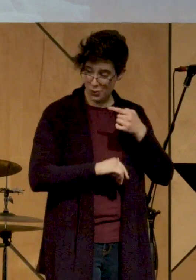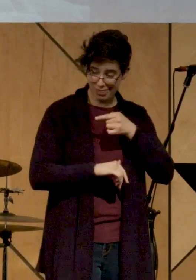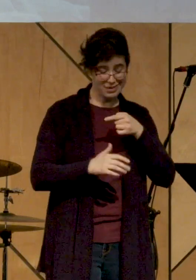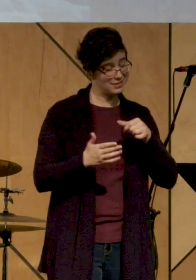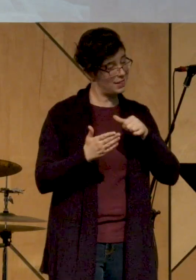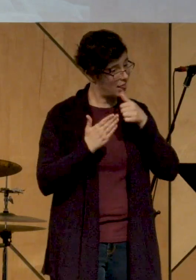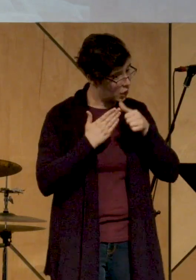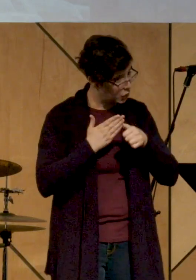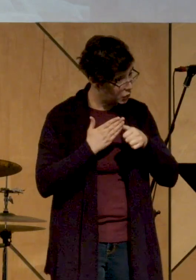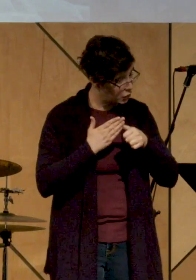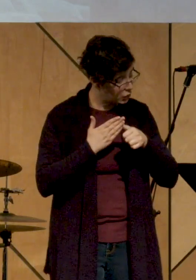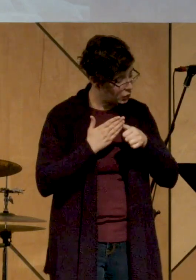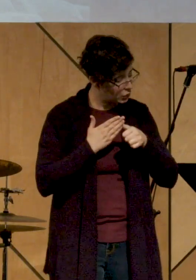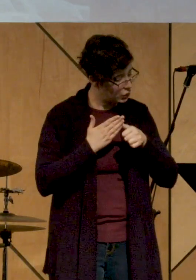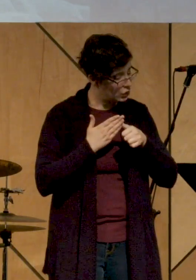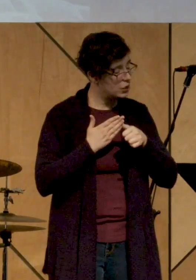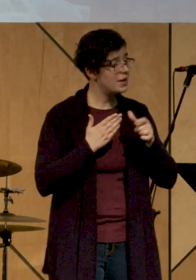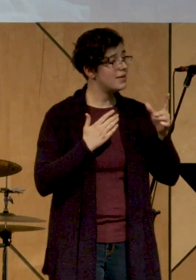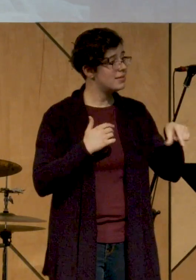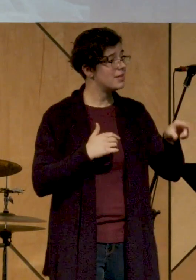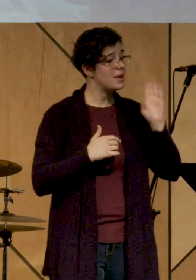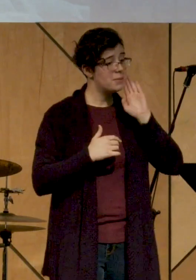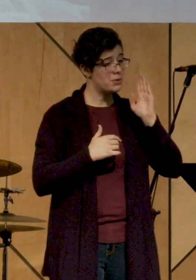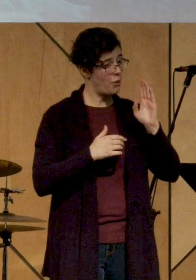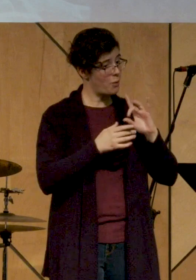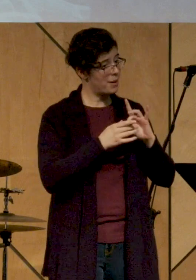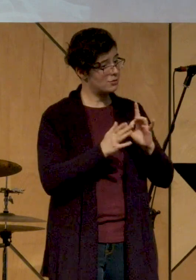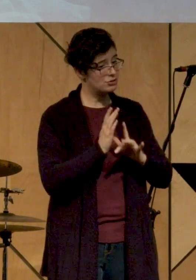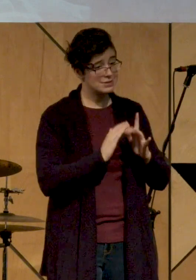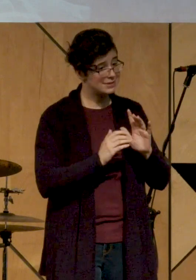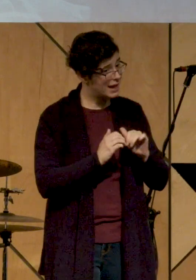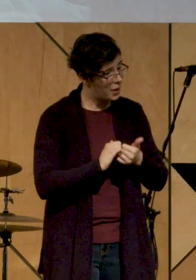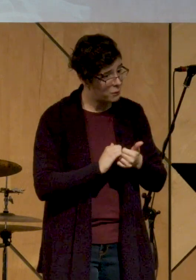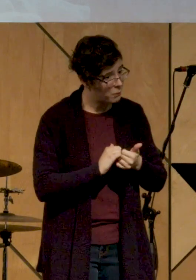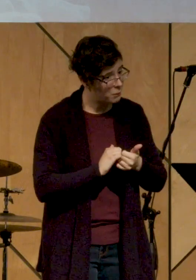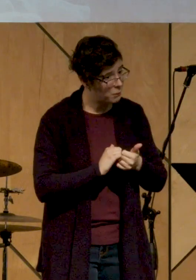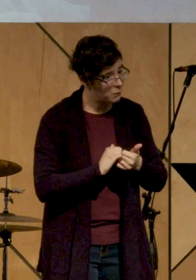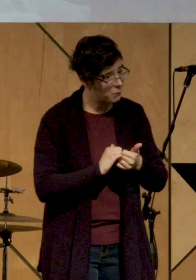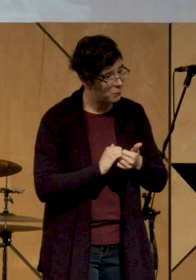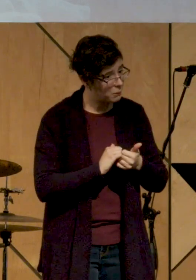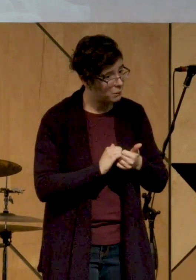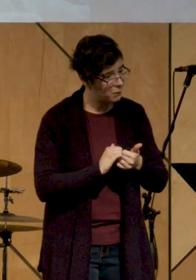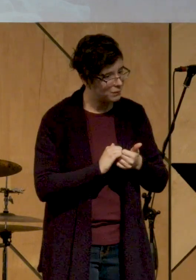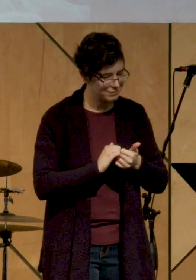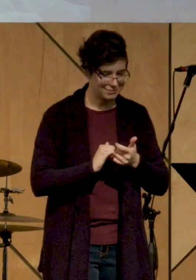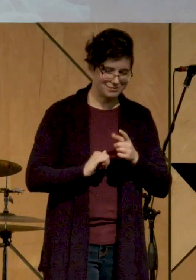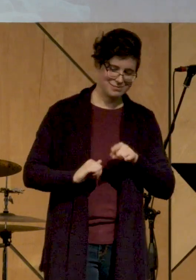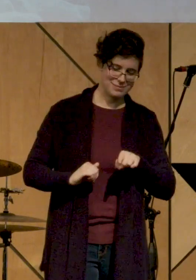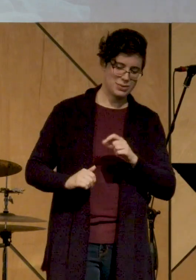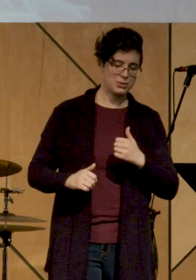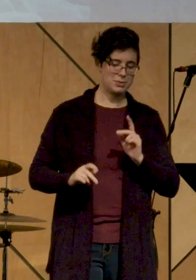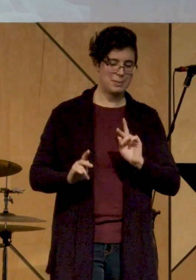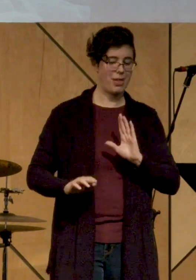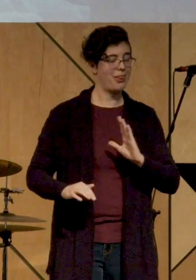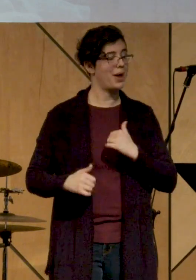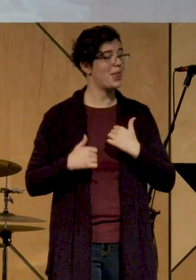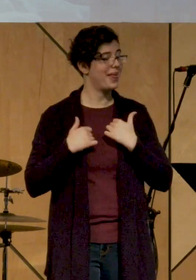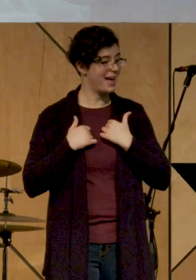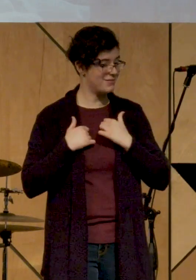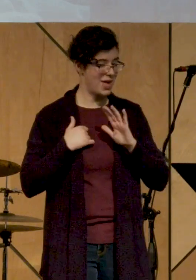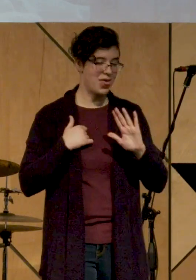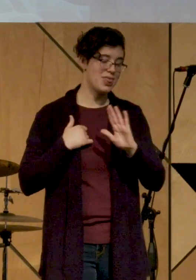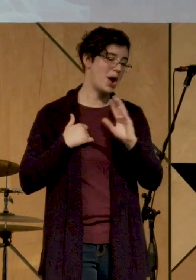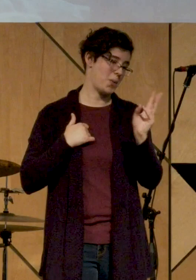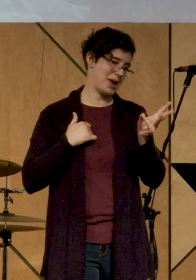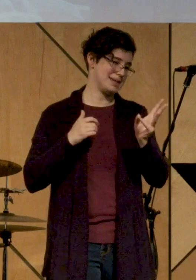this one to the church in Colossae, they'd hear about Jesus through the life and witness